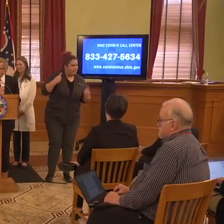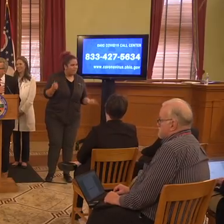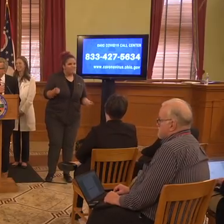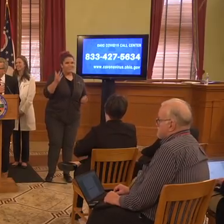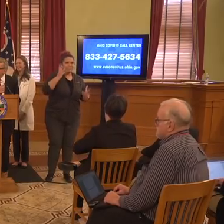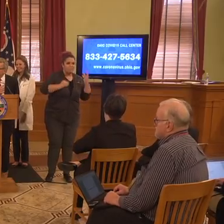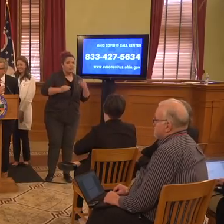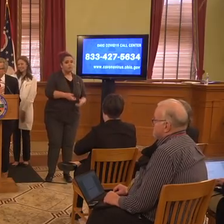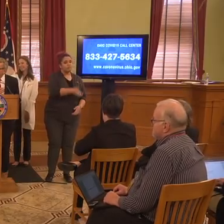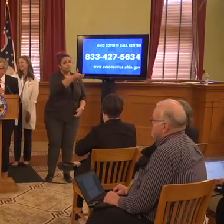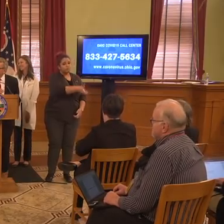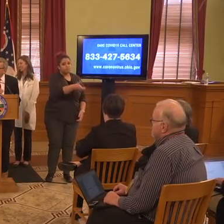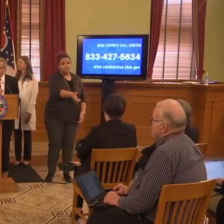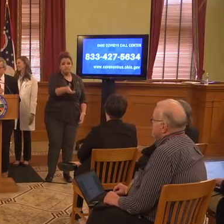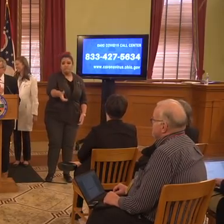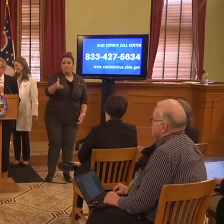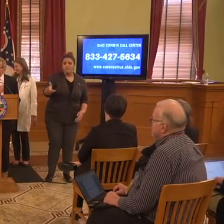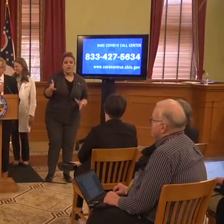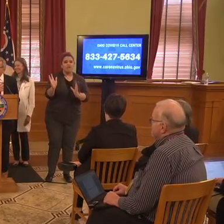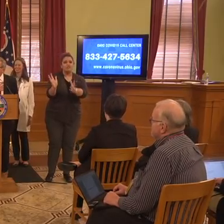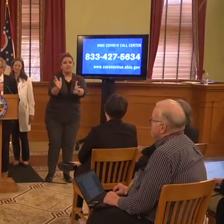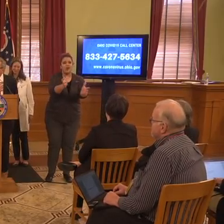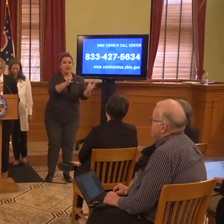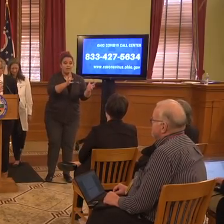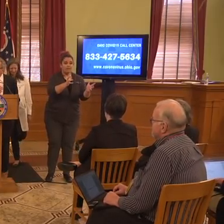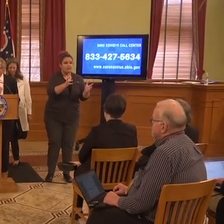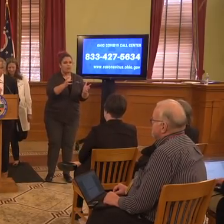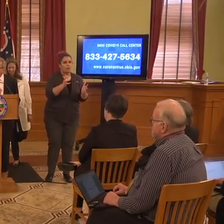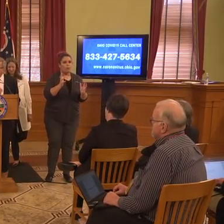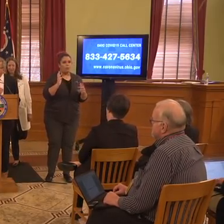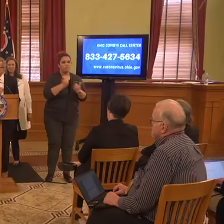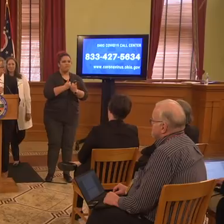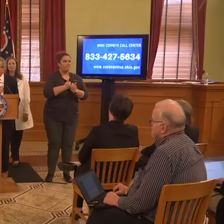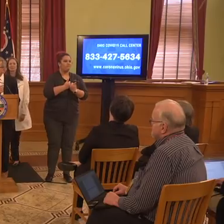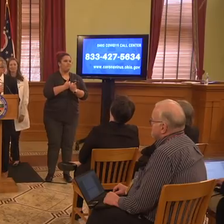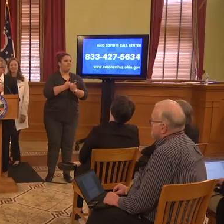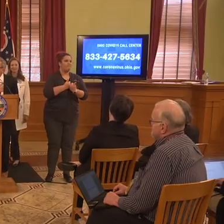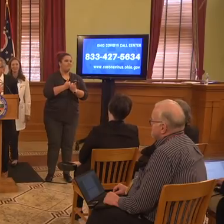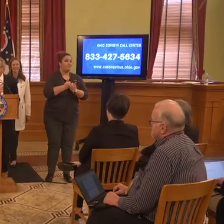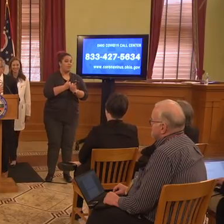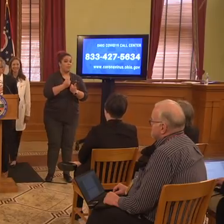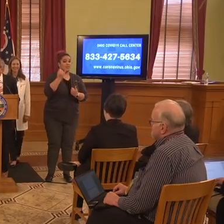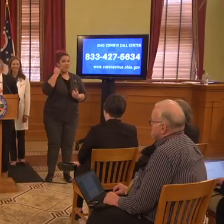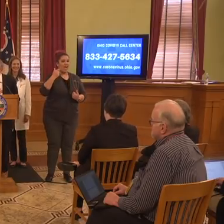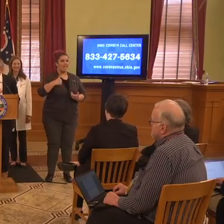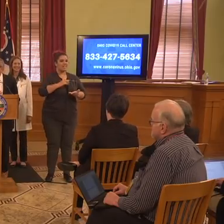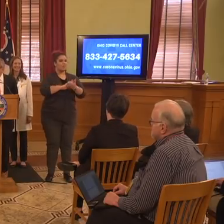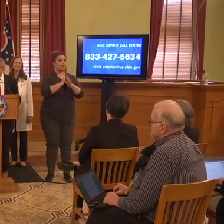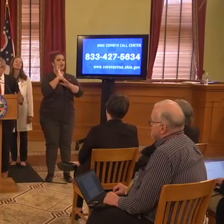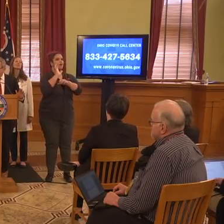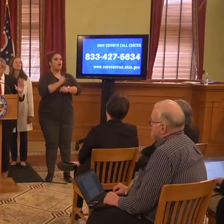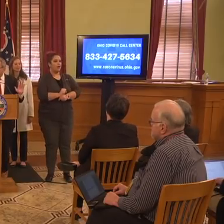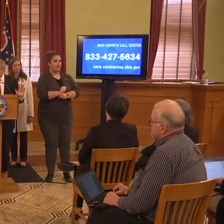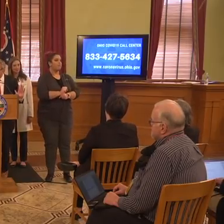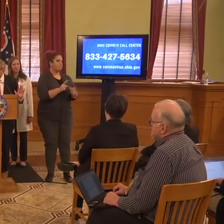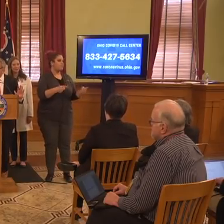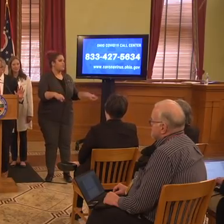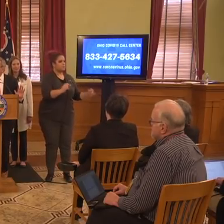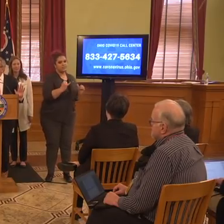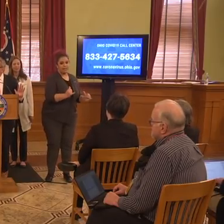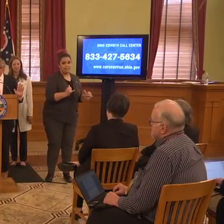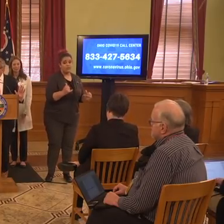to talk with people, this is tough. But if I can learn to do it, everybody else can too. And so we need to back